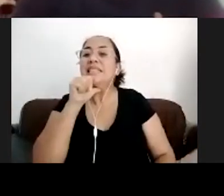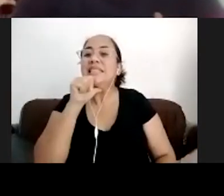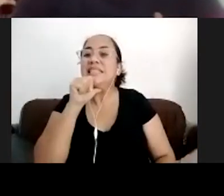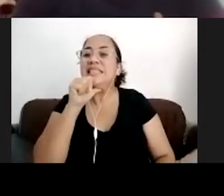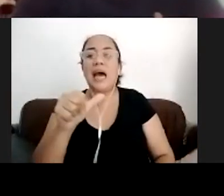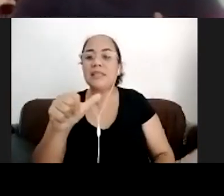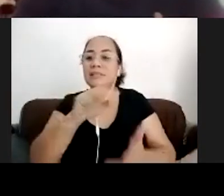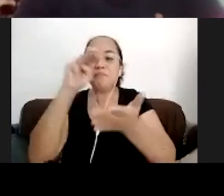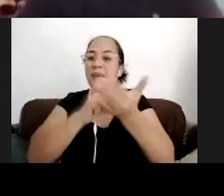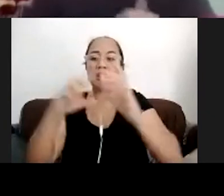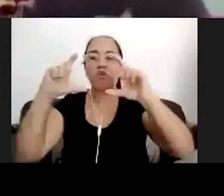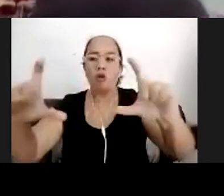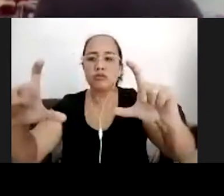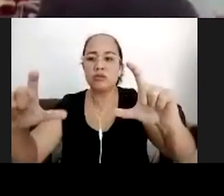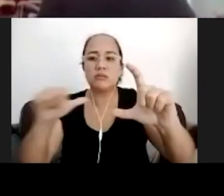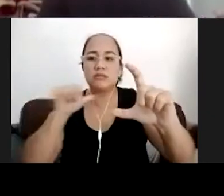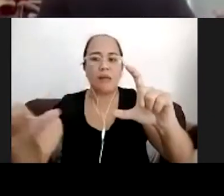clause.